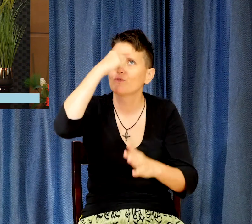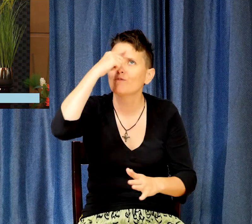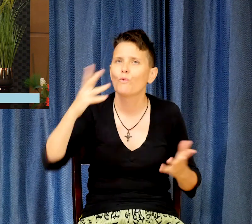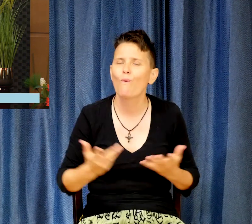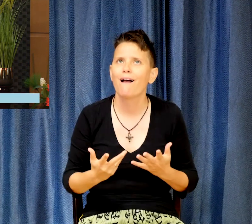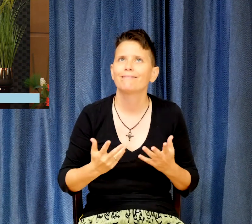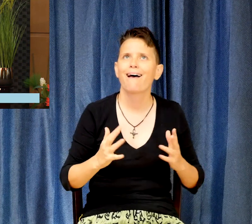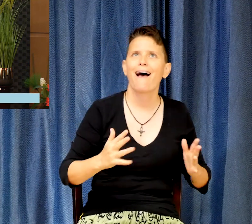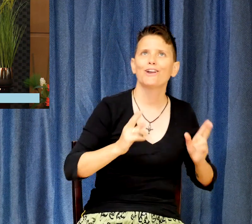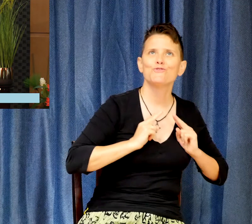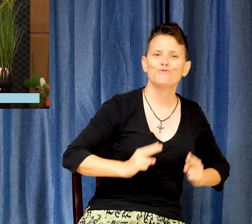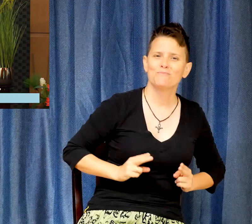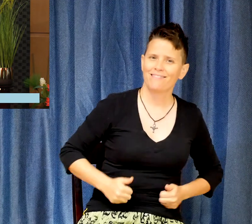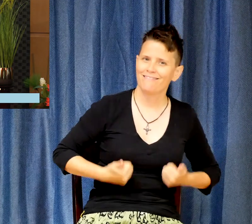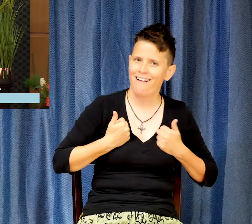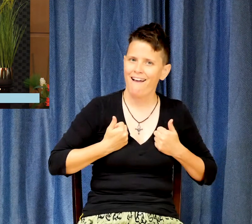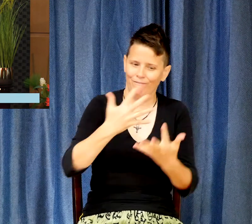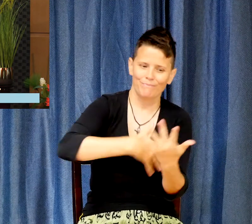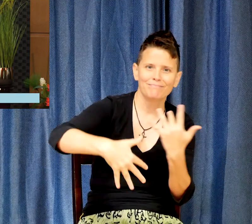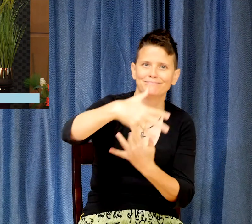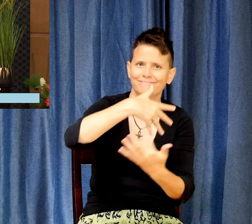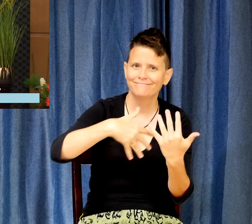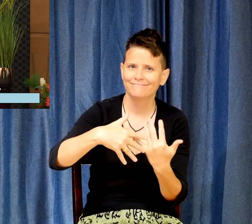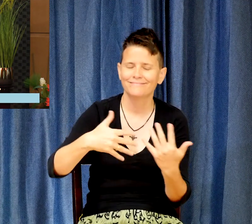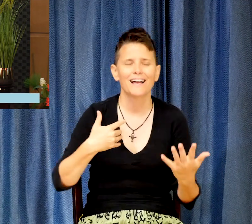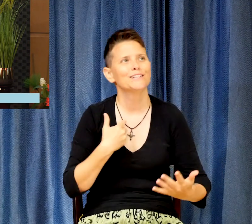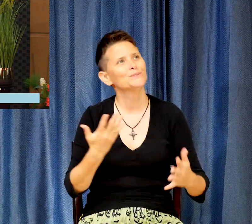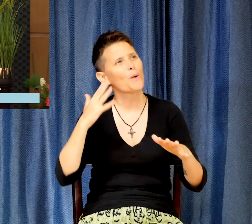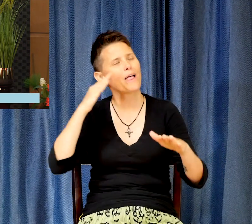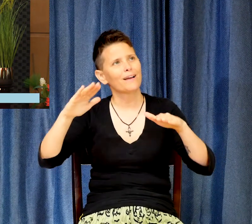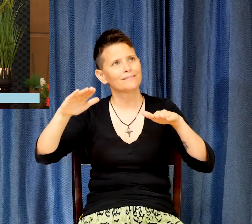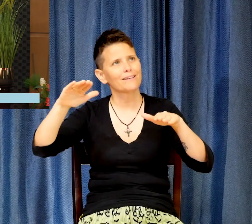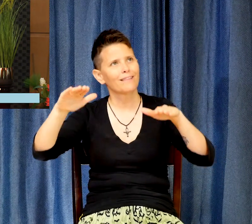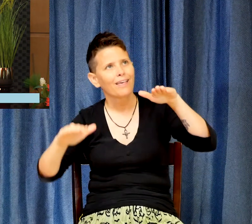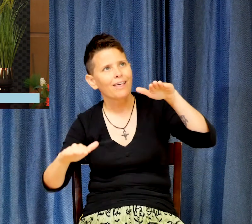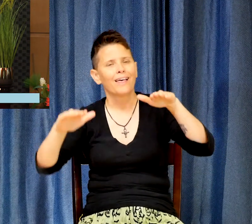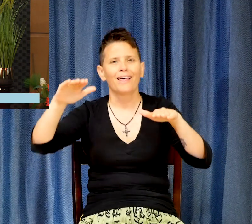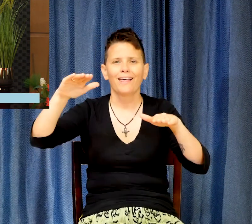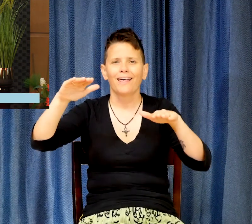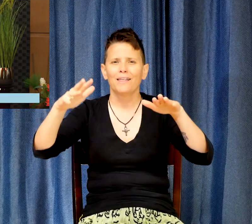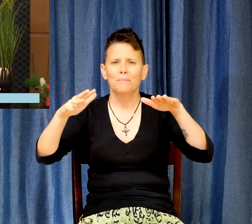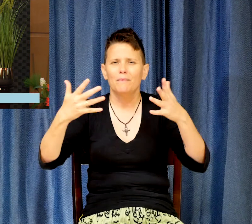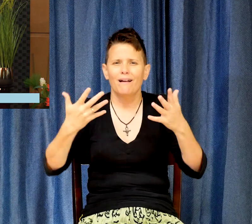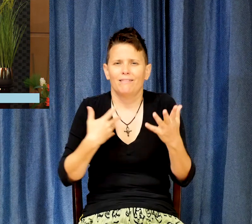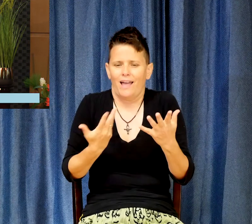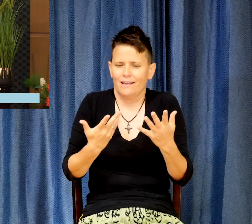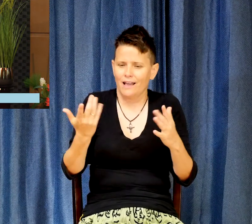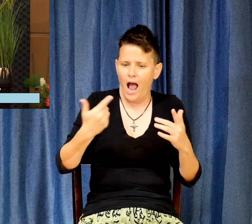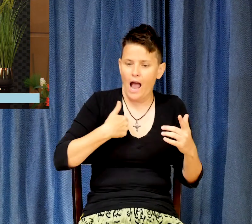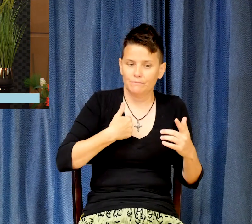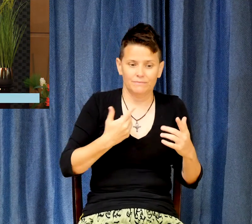And when I can get thrown out of balance in my human beingness, I can get buckled down in fear,